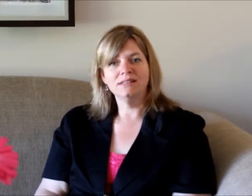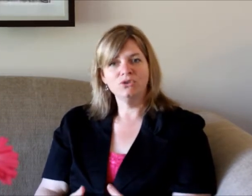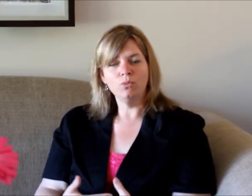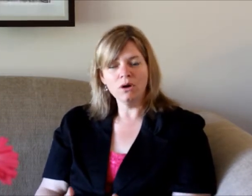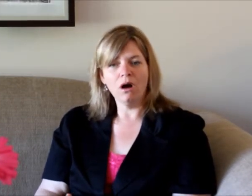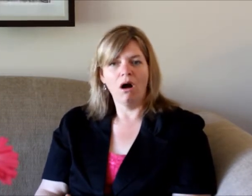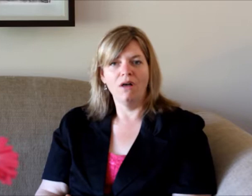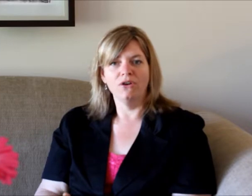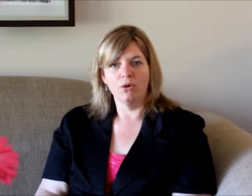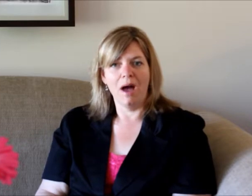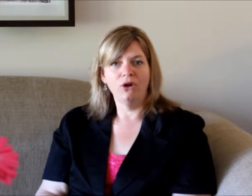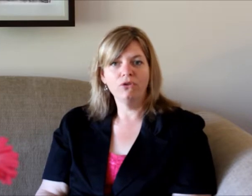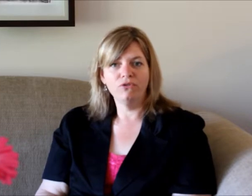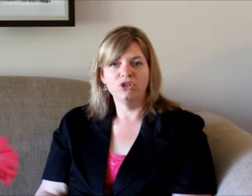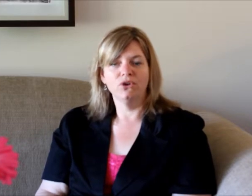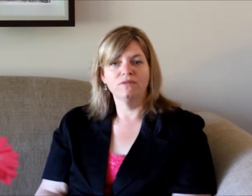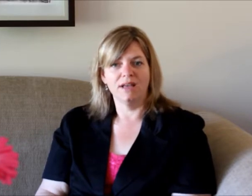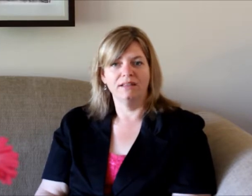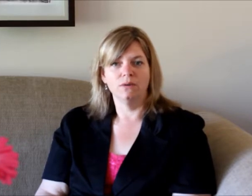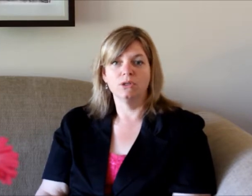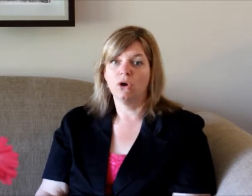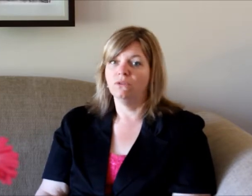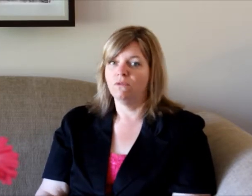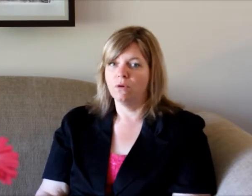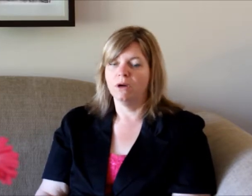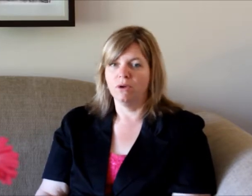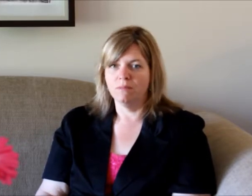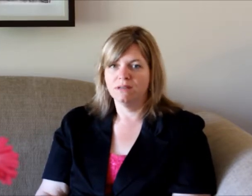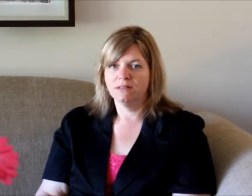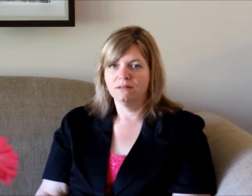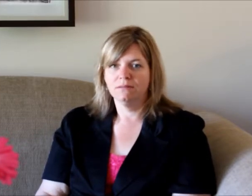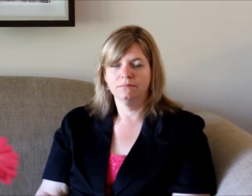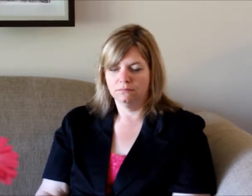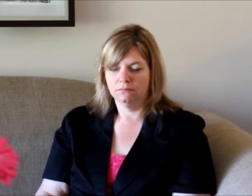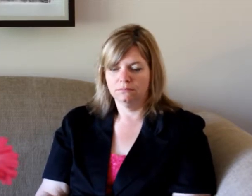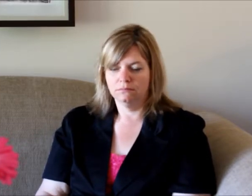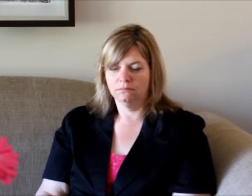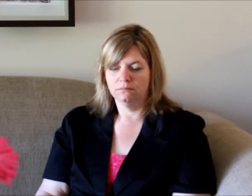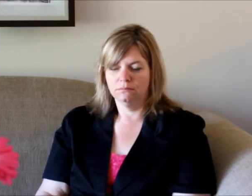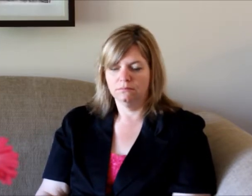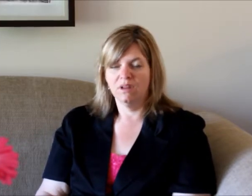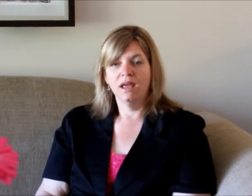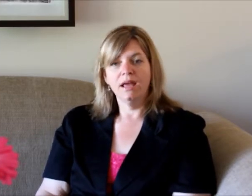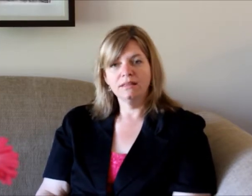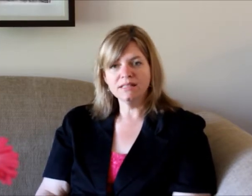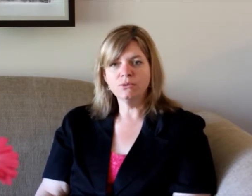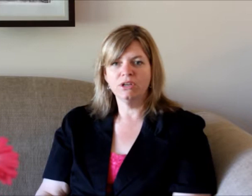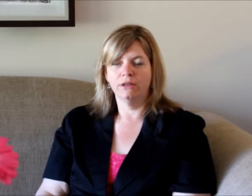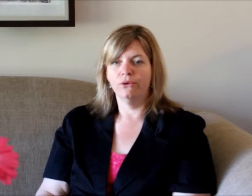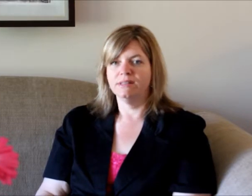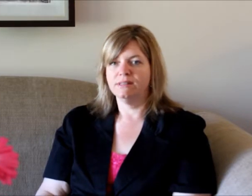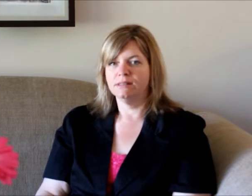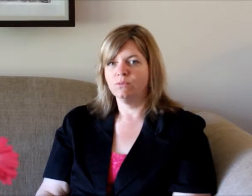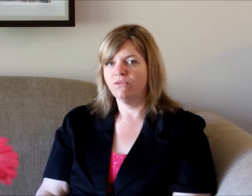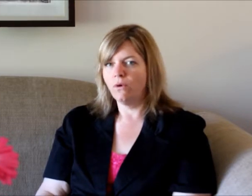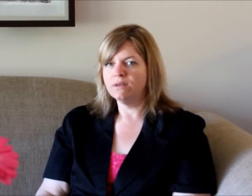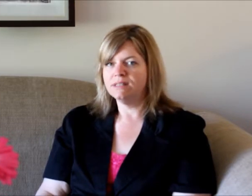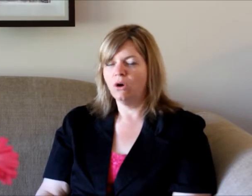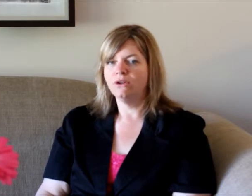to work on the grammatical feature of sign language called verb agreement. In this particular instance, we're focusing on